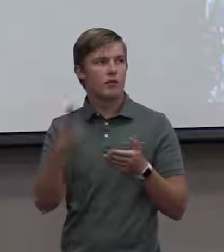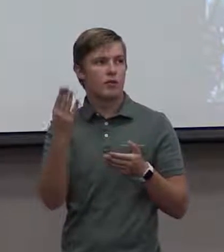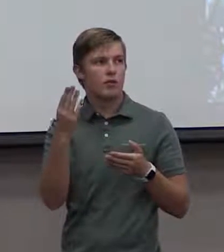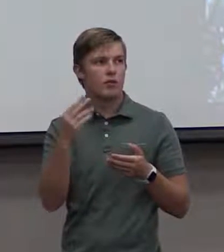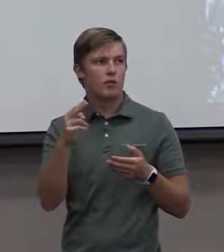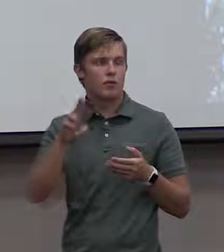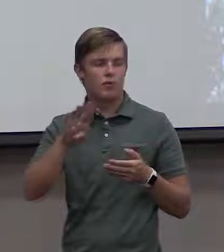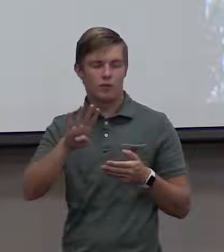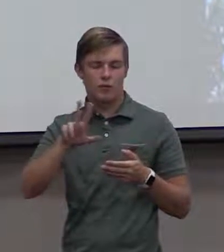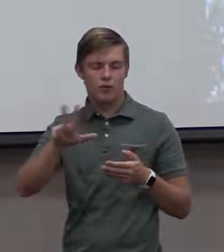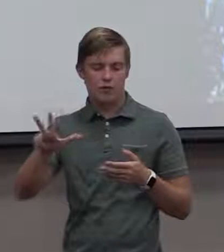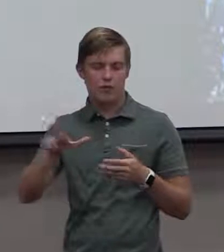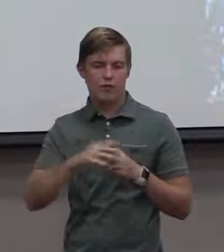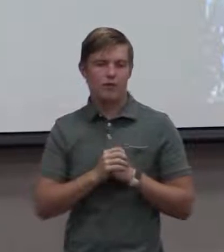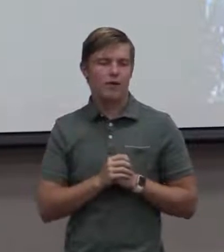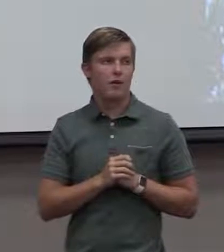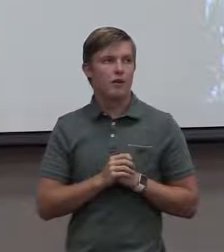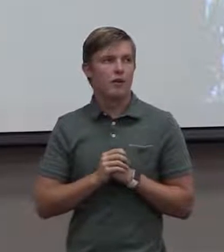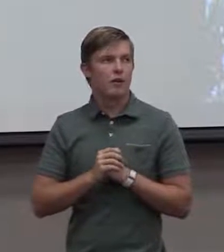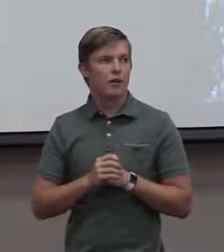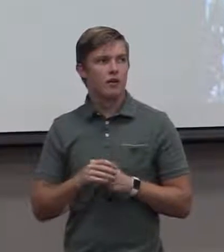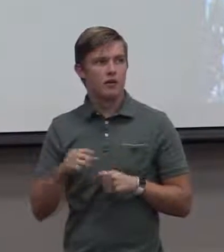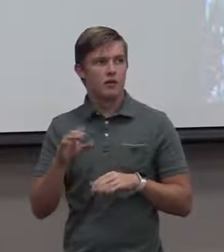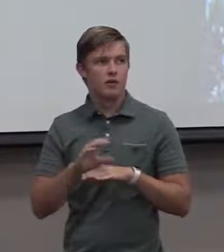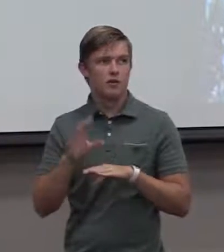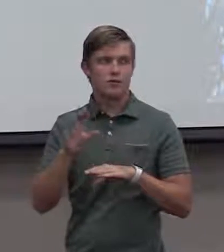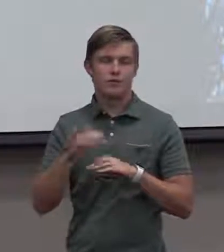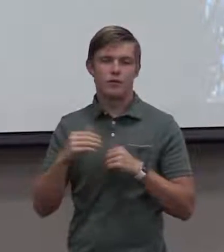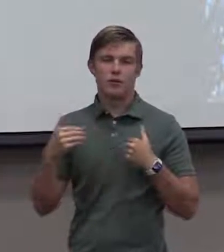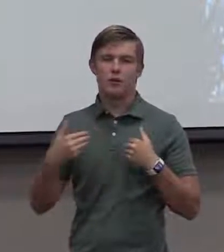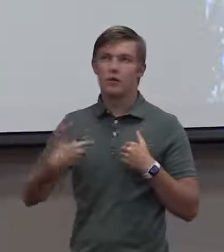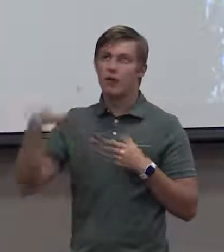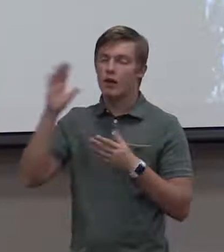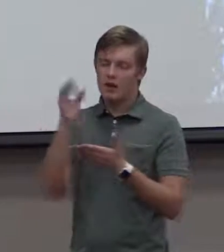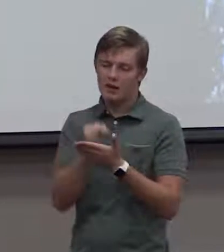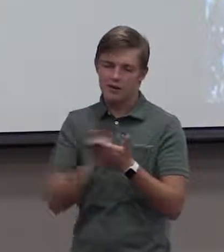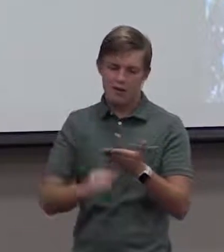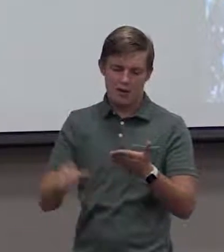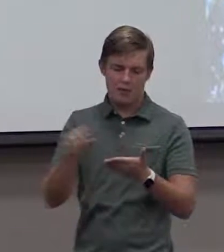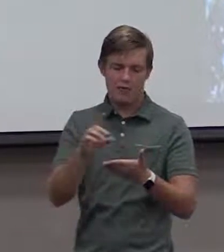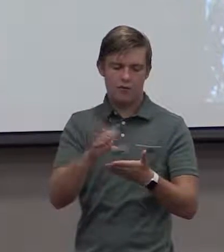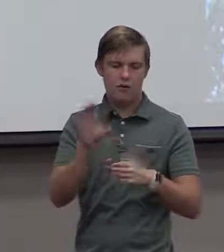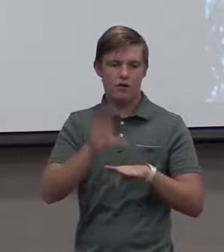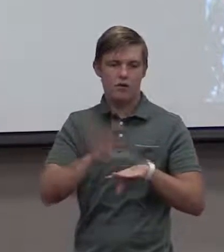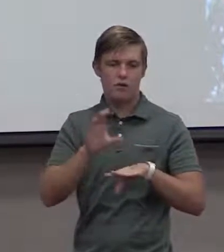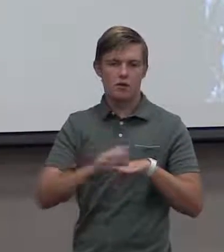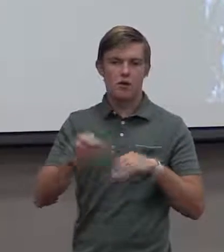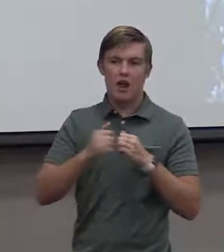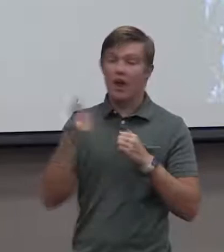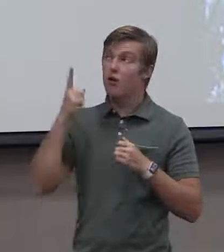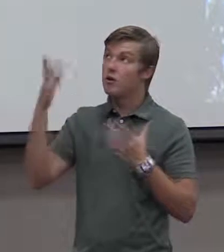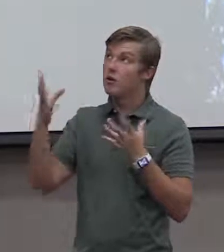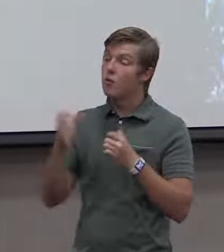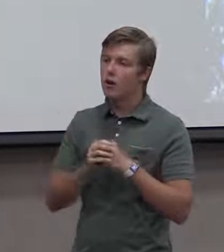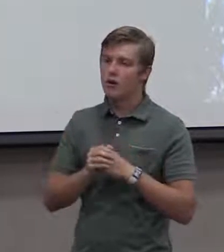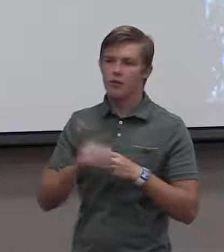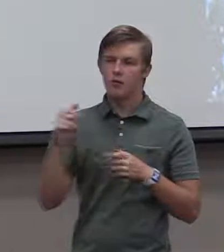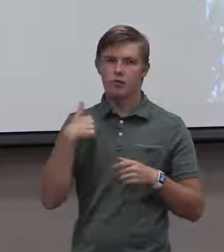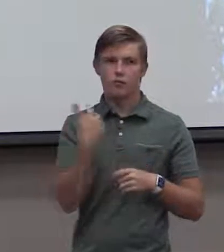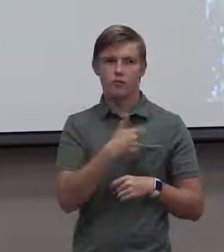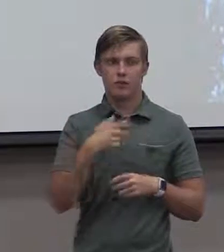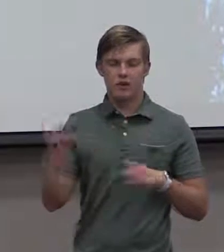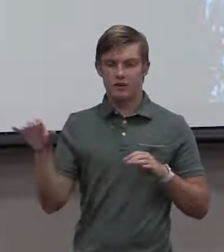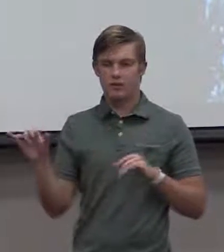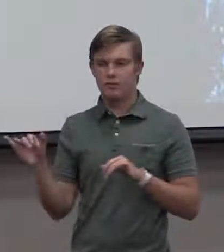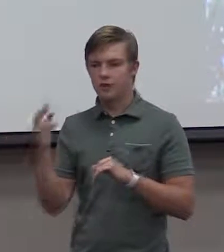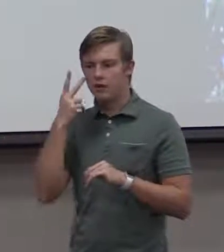being the way he has designed it to be. I see a lot of parallels with Nehemiah 12:43. The work's been